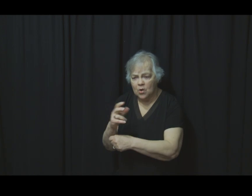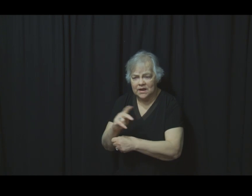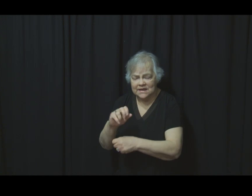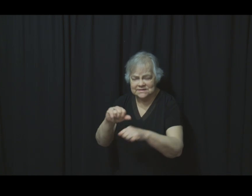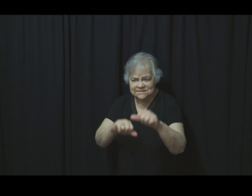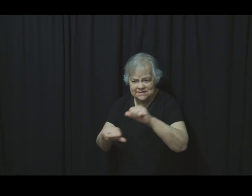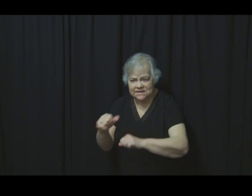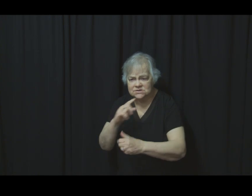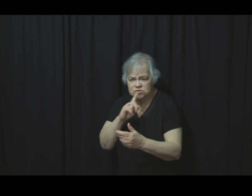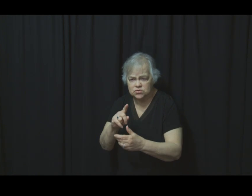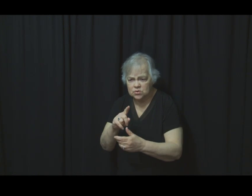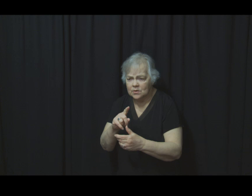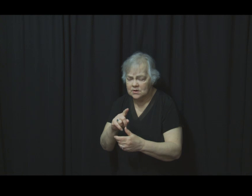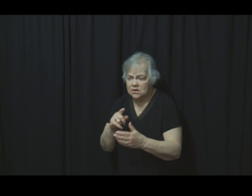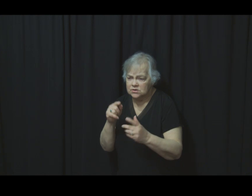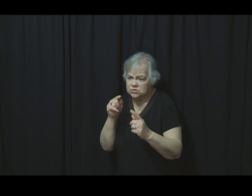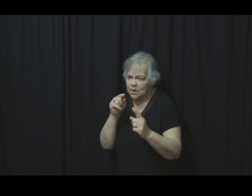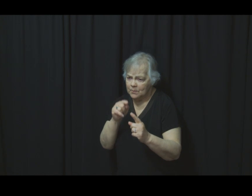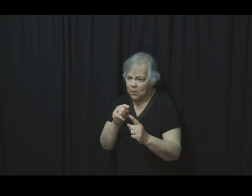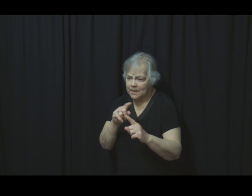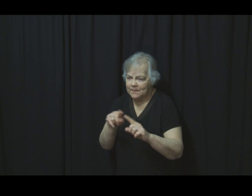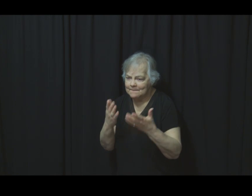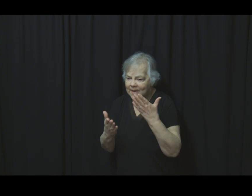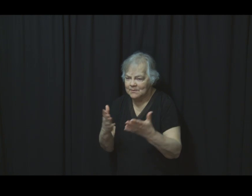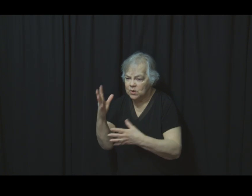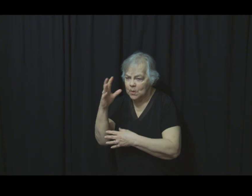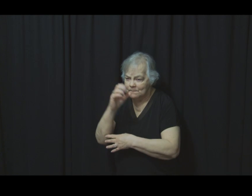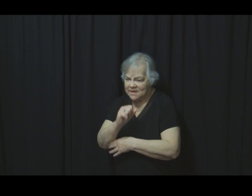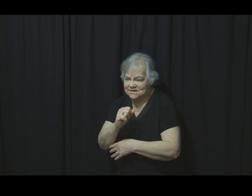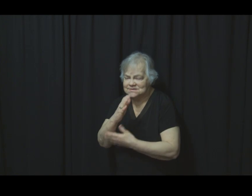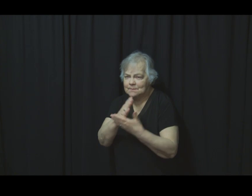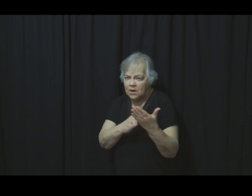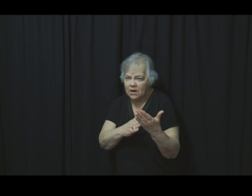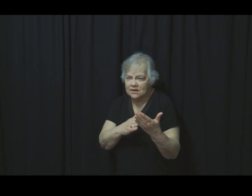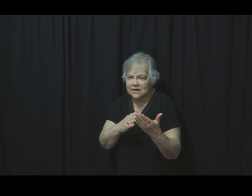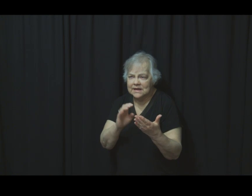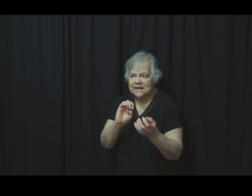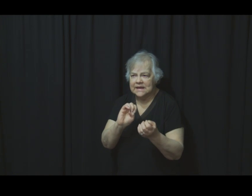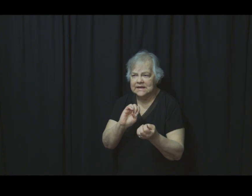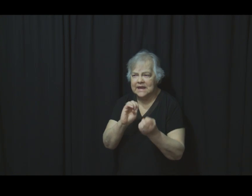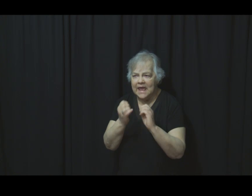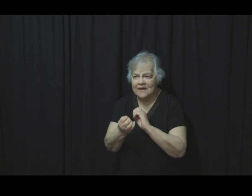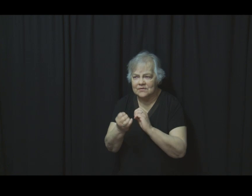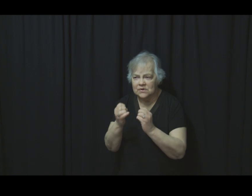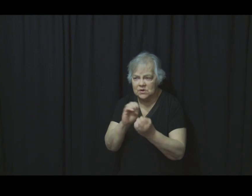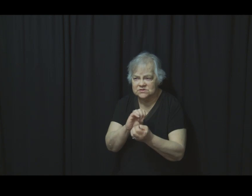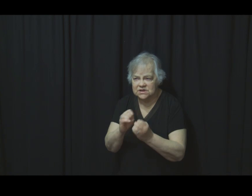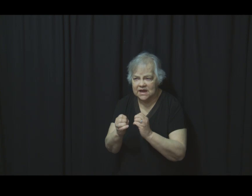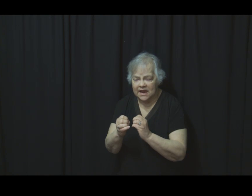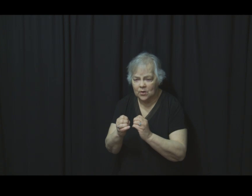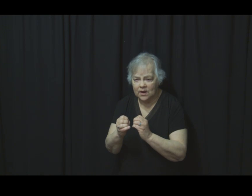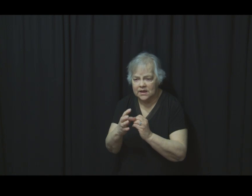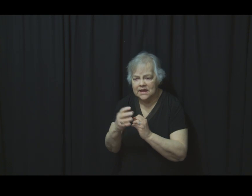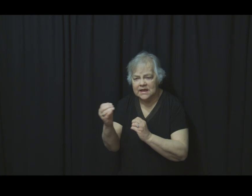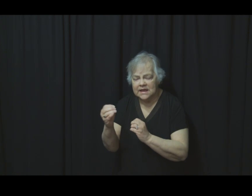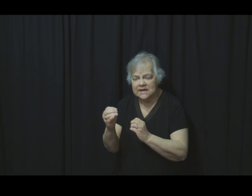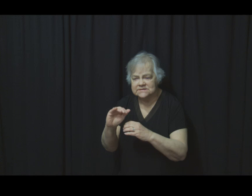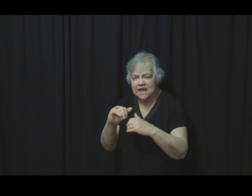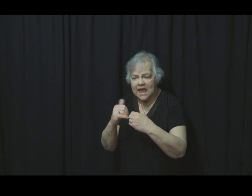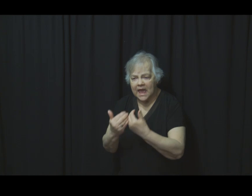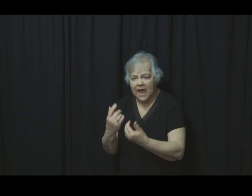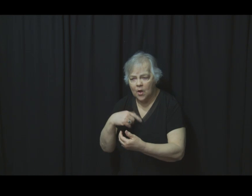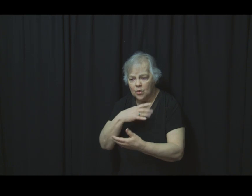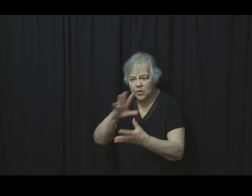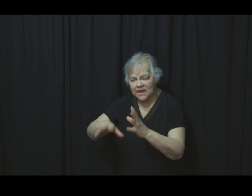the other thing I just want to point out, what you may have missed in evolutionary explanations of life is it's the mechanism by which we